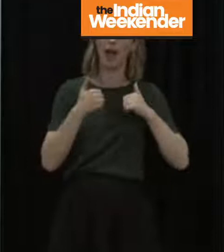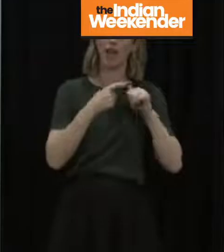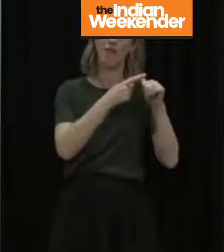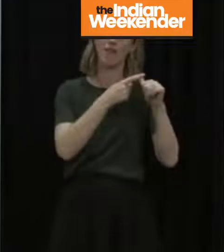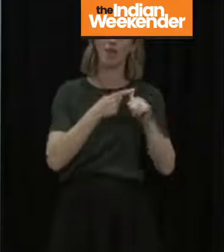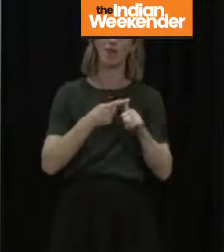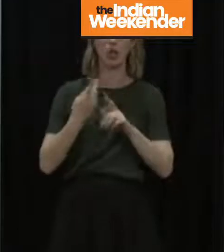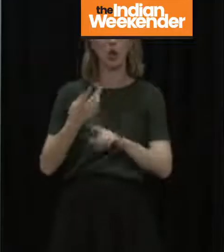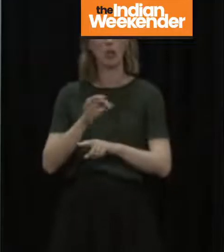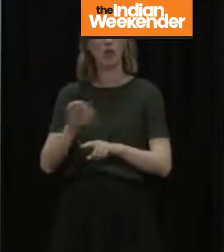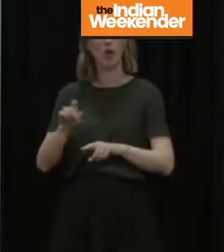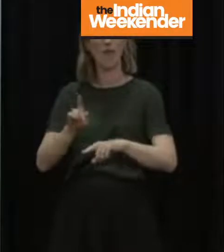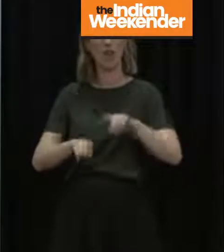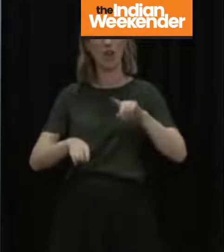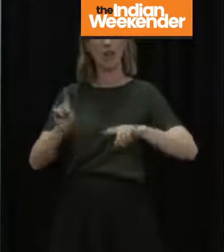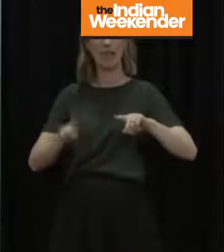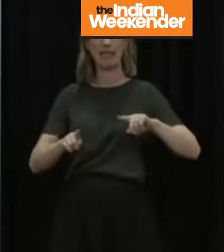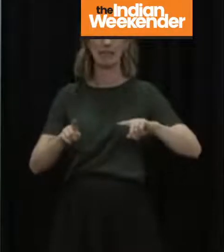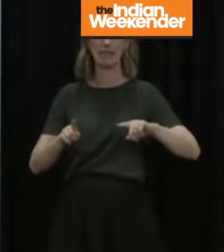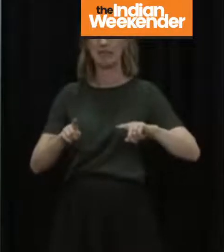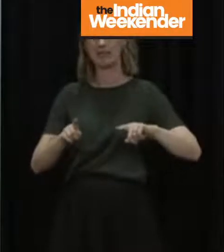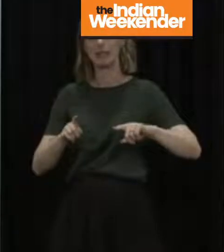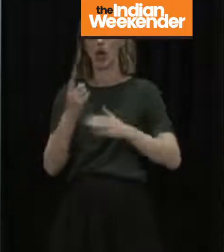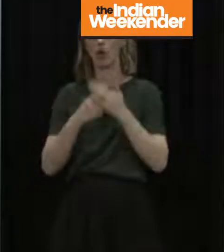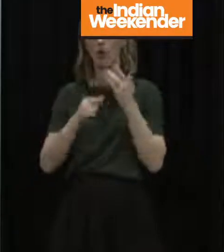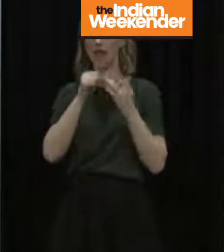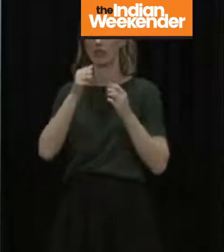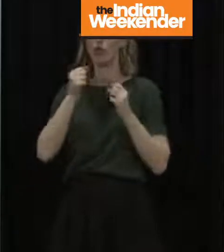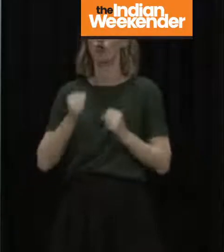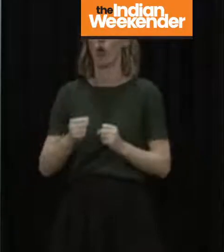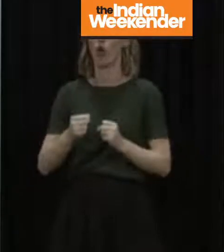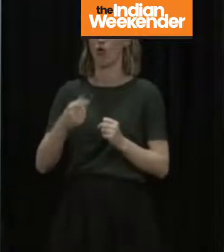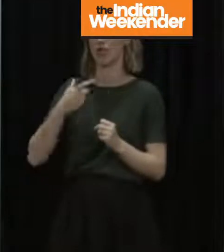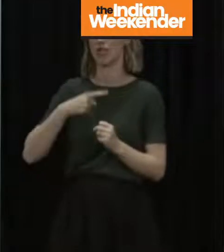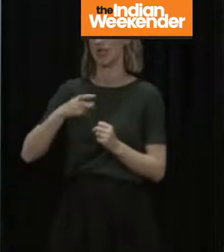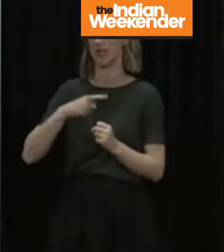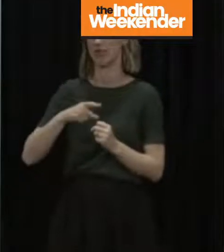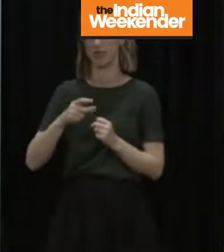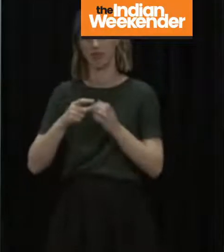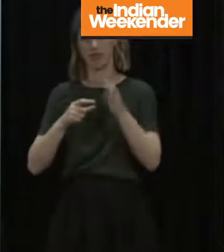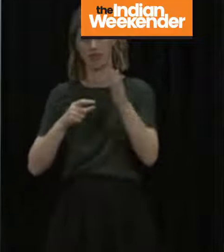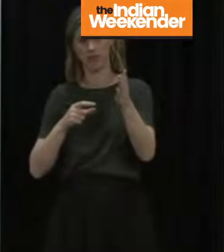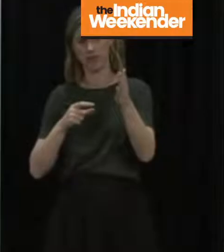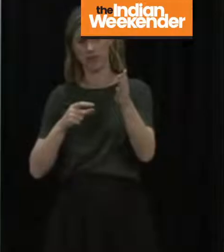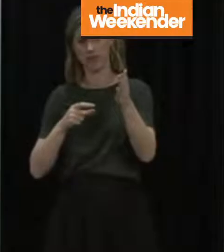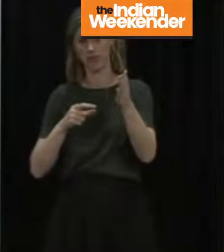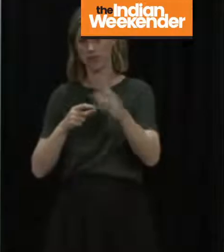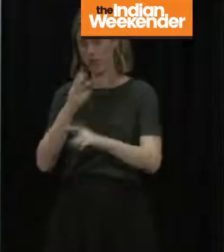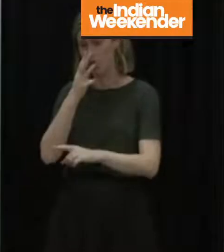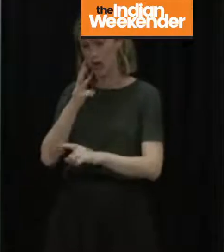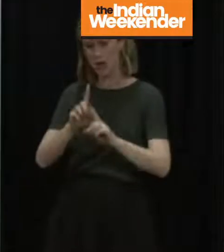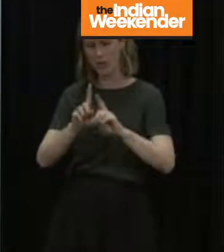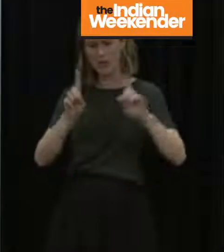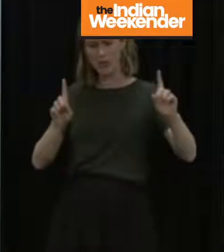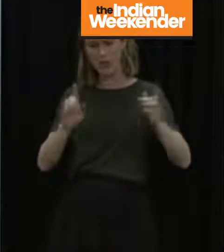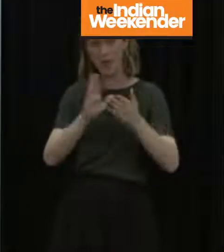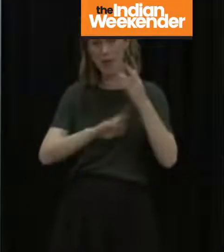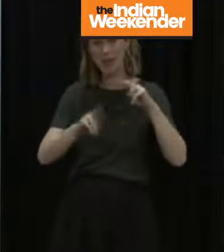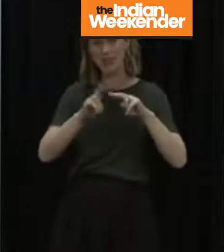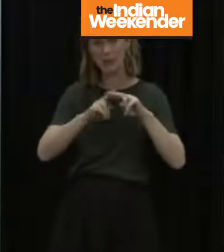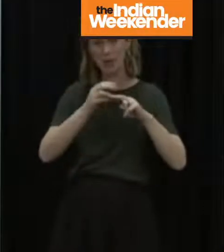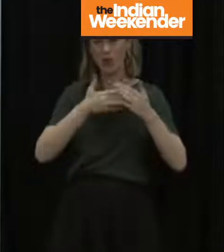vary them without there being a very strong case. On the prima facie,